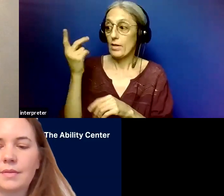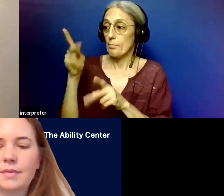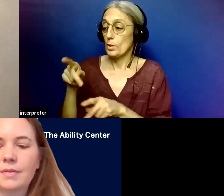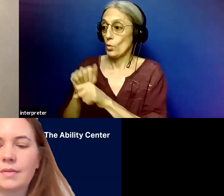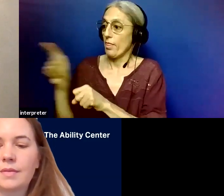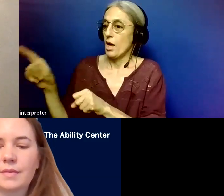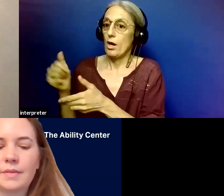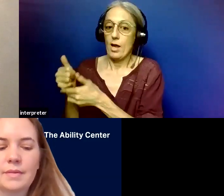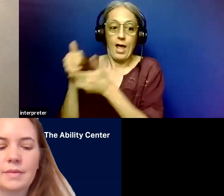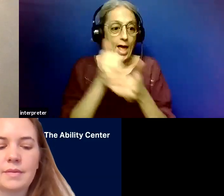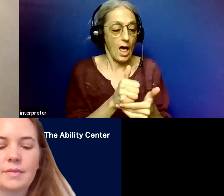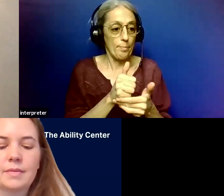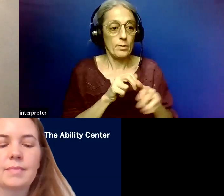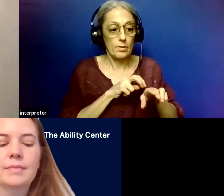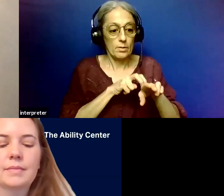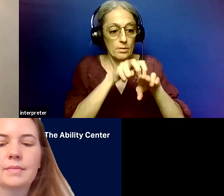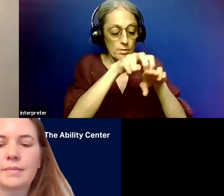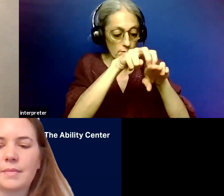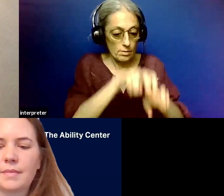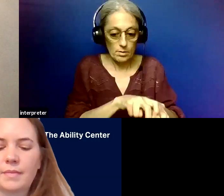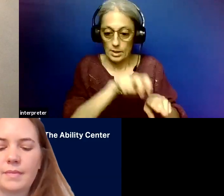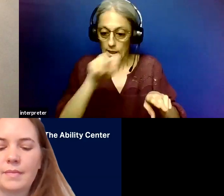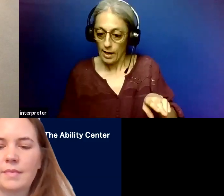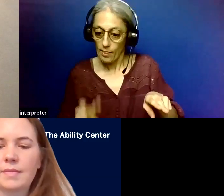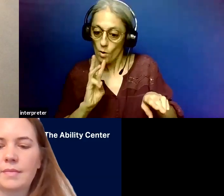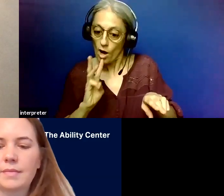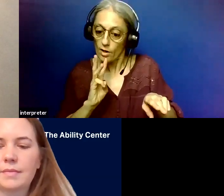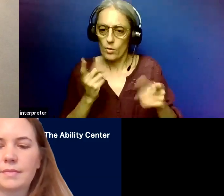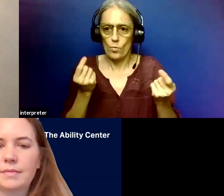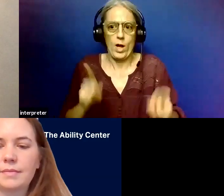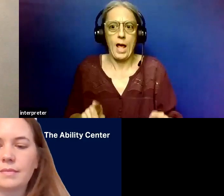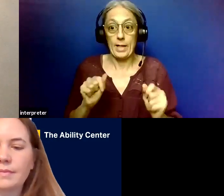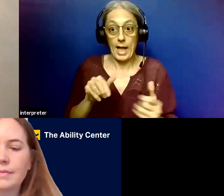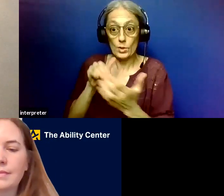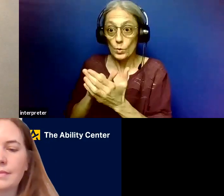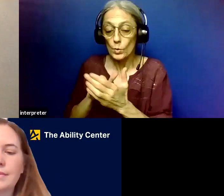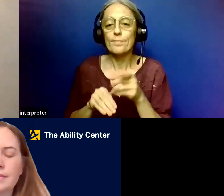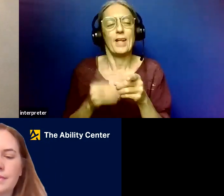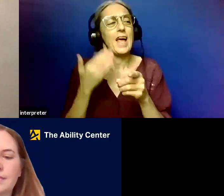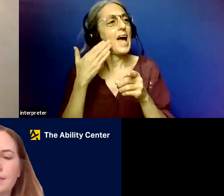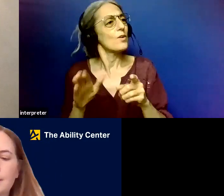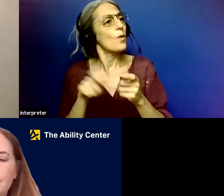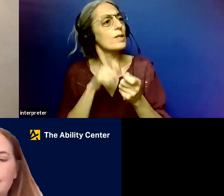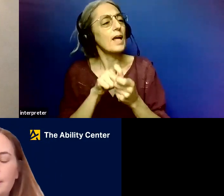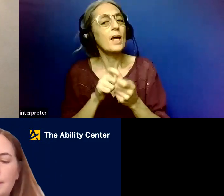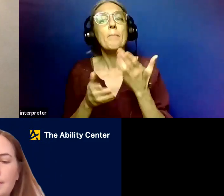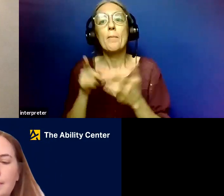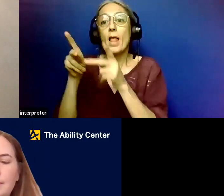I don't know that question. They need to be trained in the lift. Most people can use the lift on their